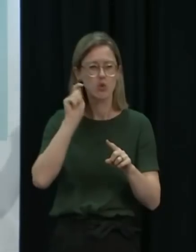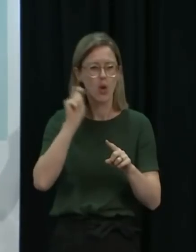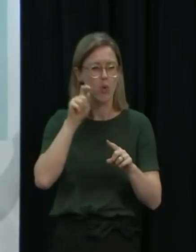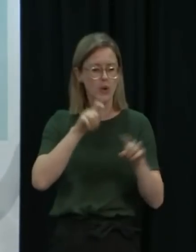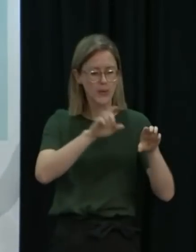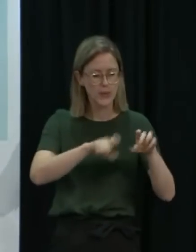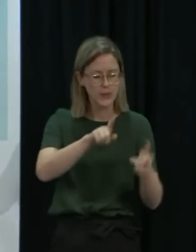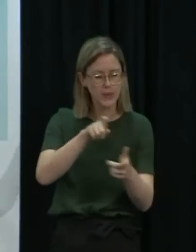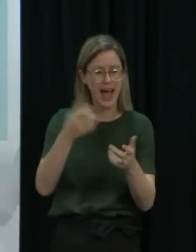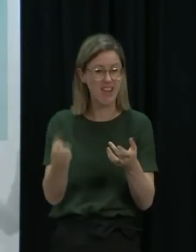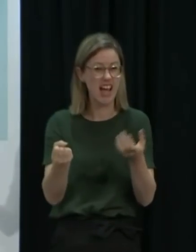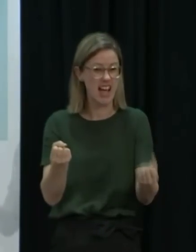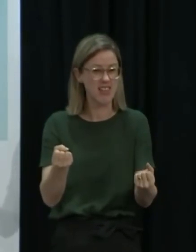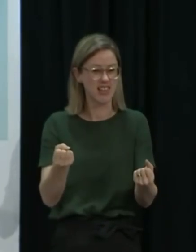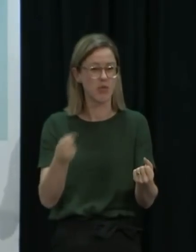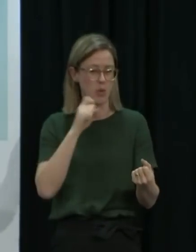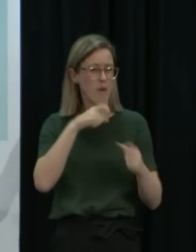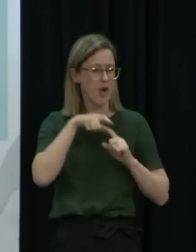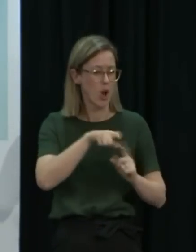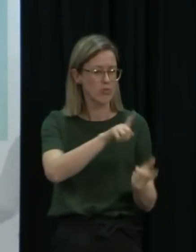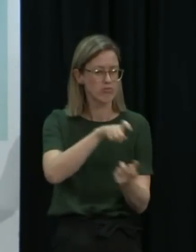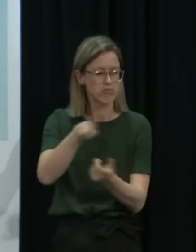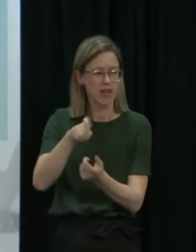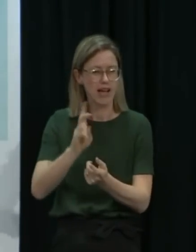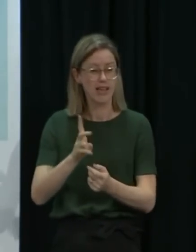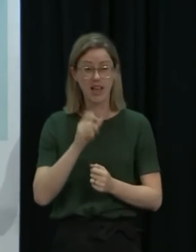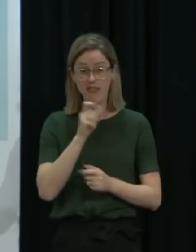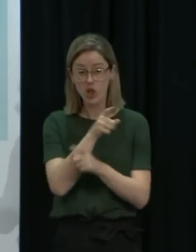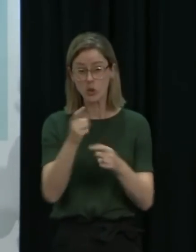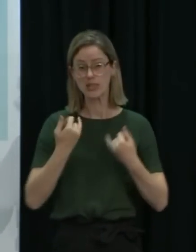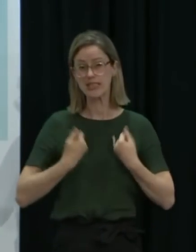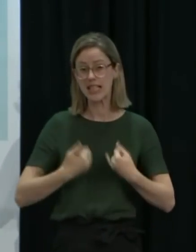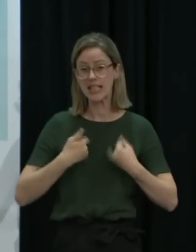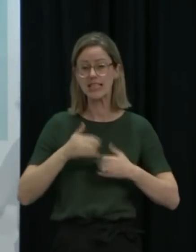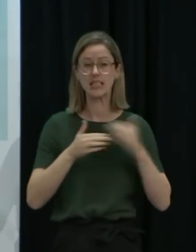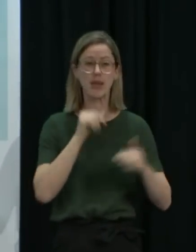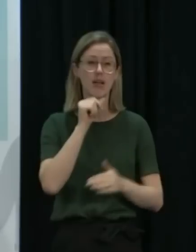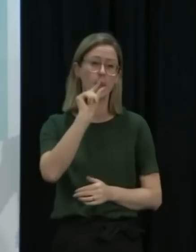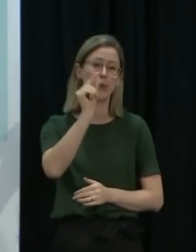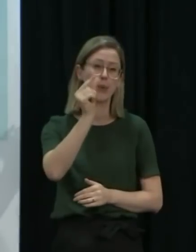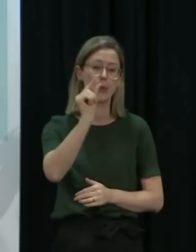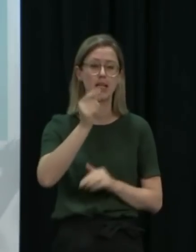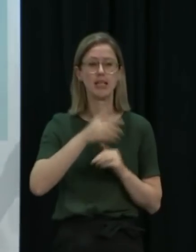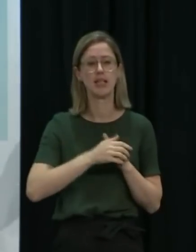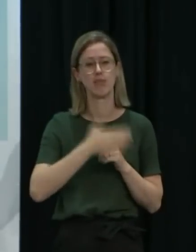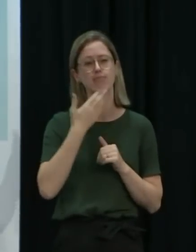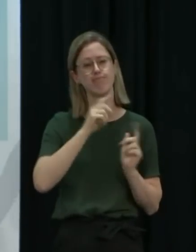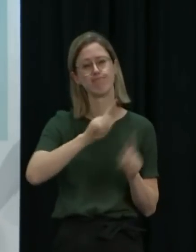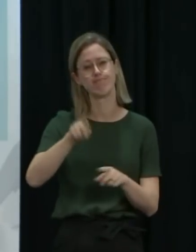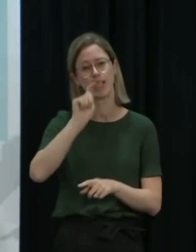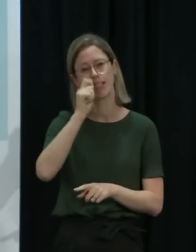Follow-up samples are underway. Our advice remains, if you have symptoms, no matter how mild, please get